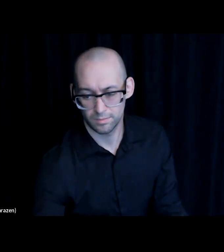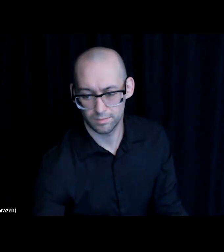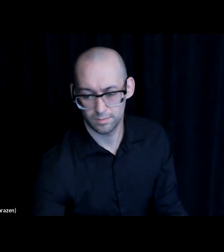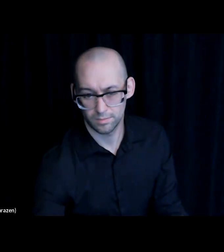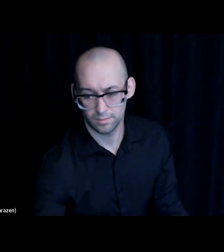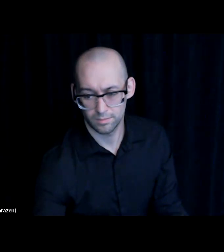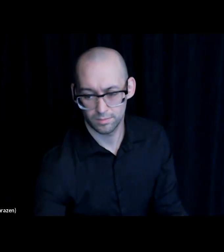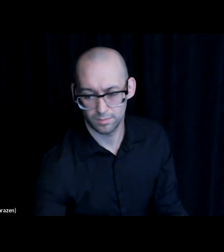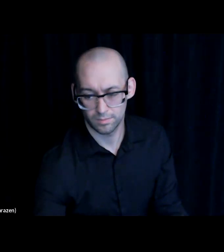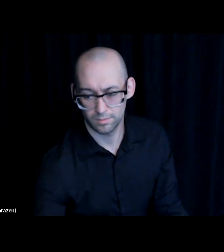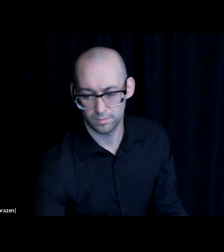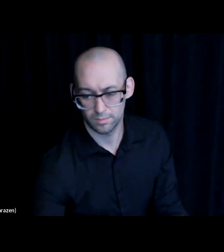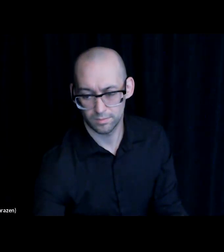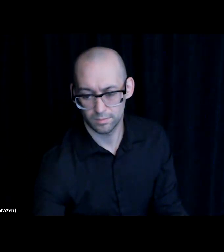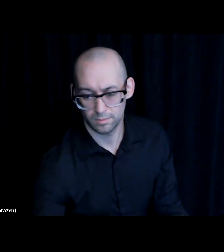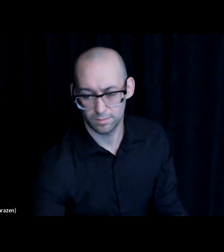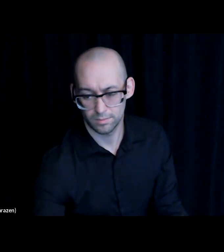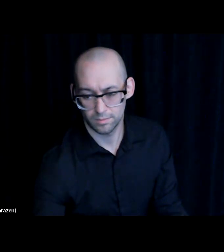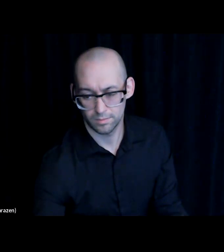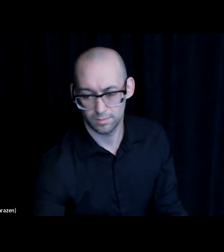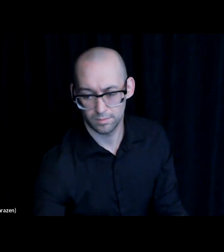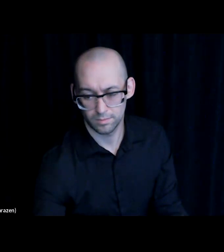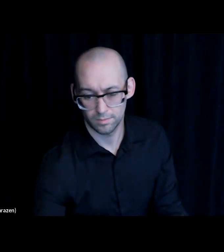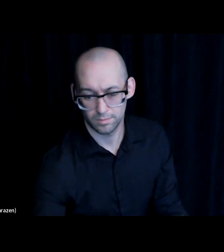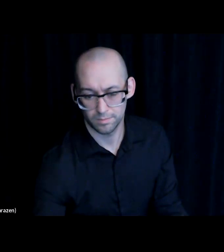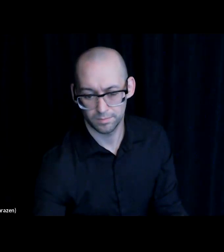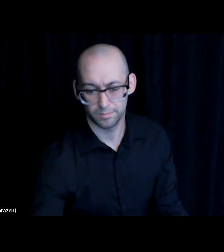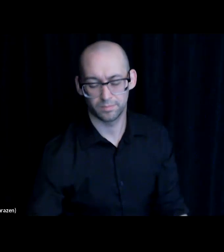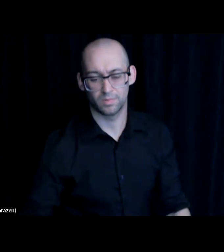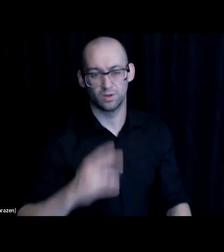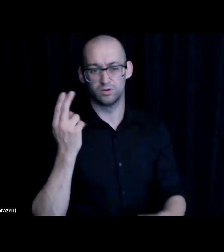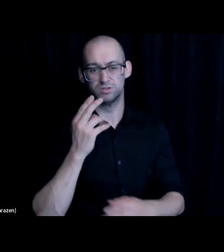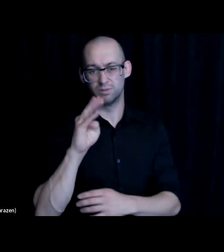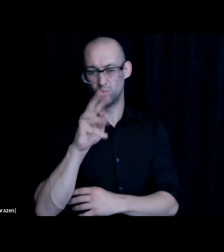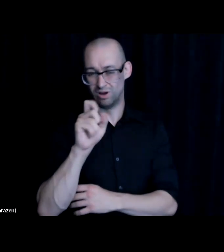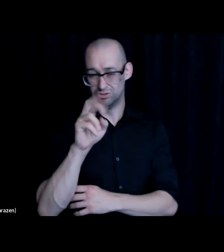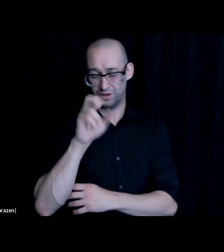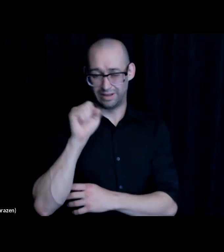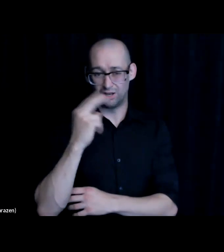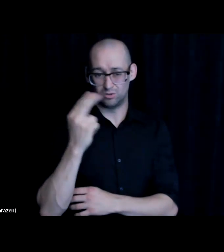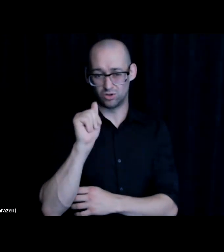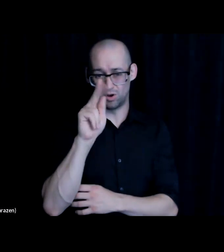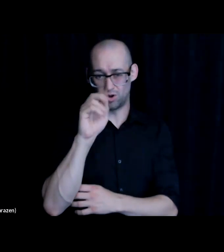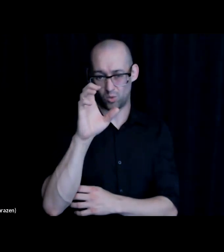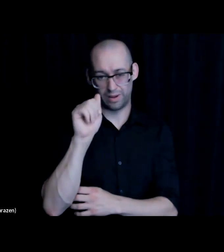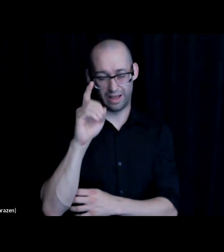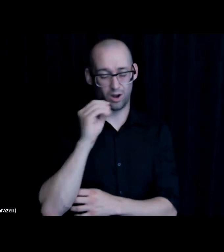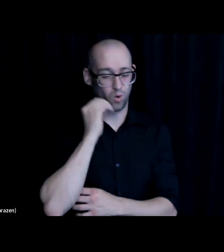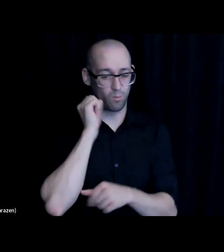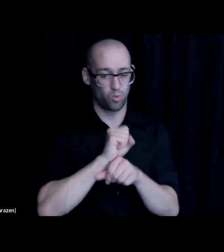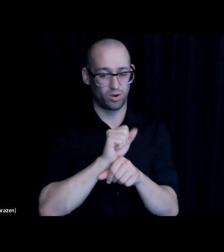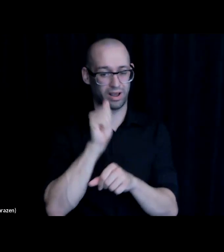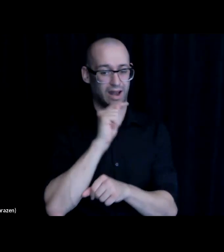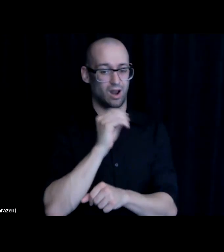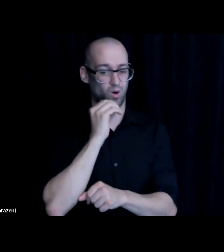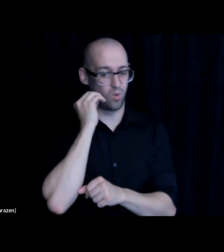a browser, you can actually do your AutoCAD homework at home because it's actually relying on everything from the